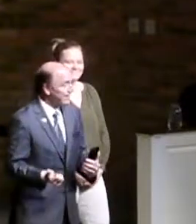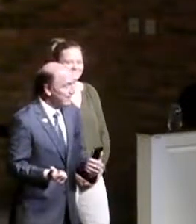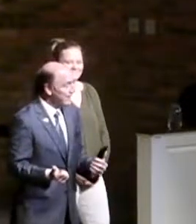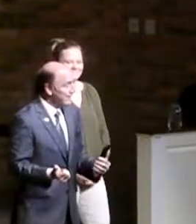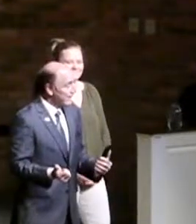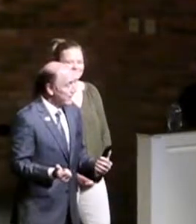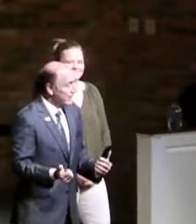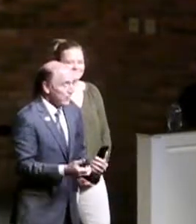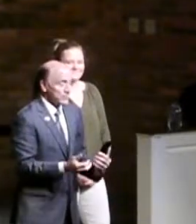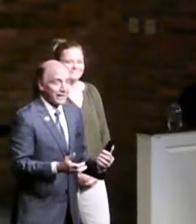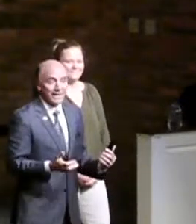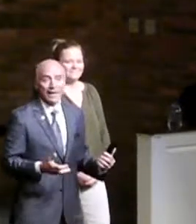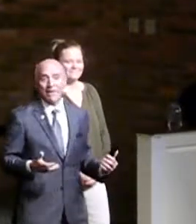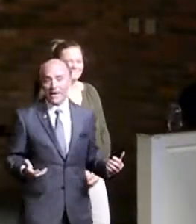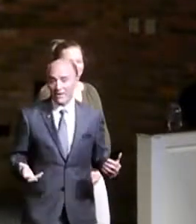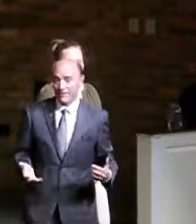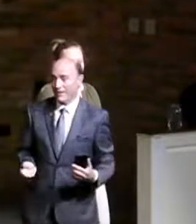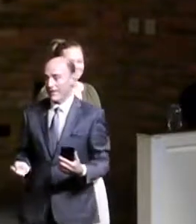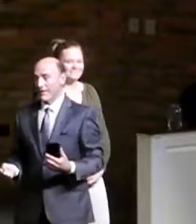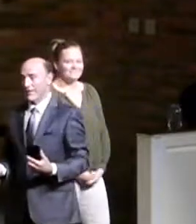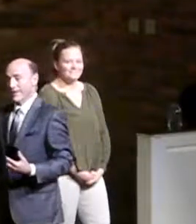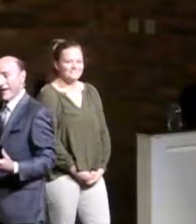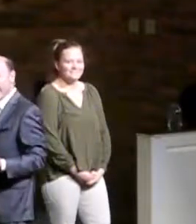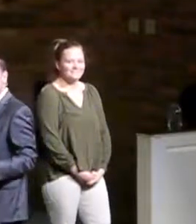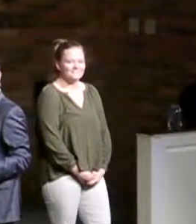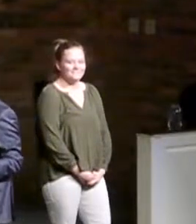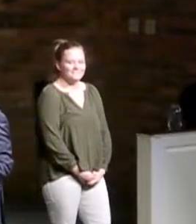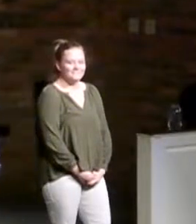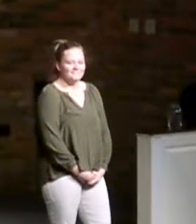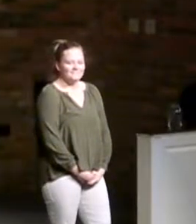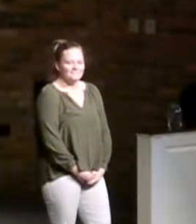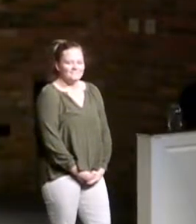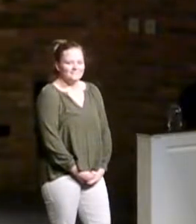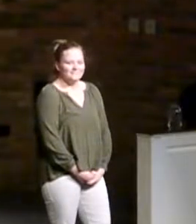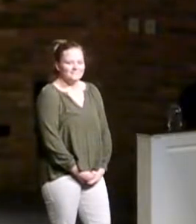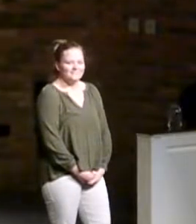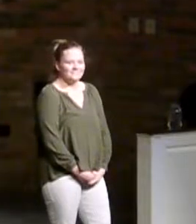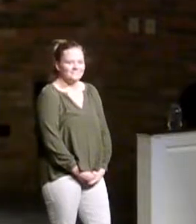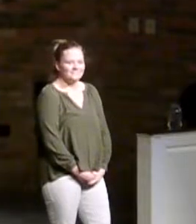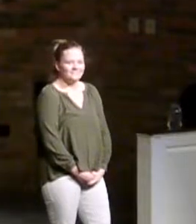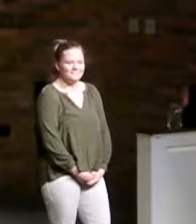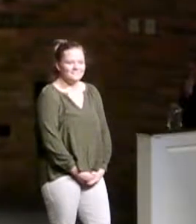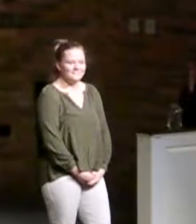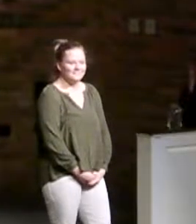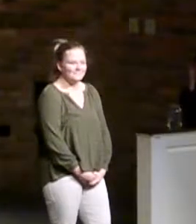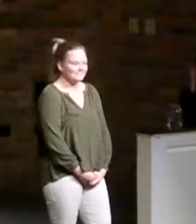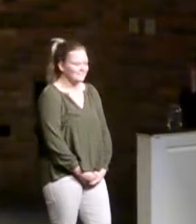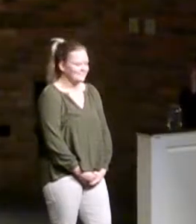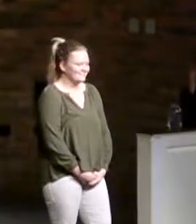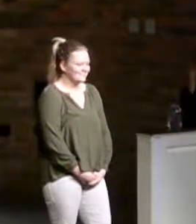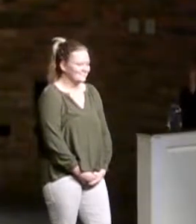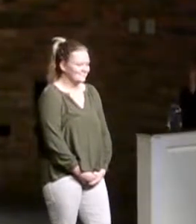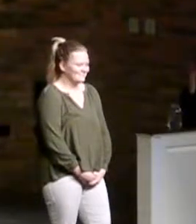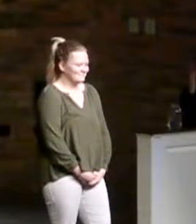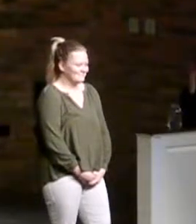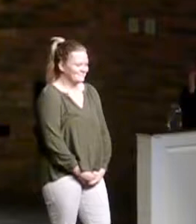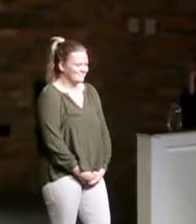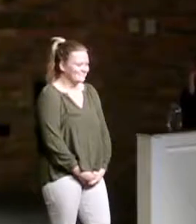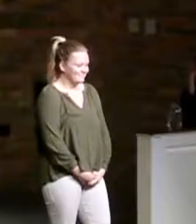tenía. No tenía la palabra de alguien que nací en Cuba o un país de